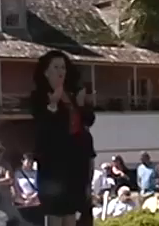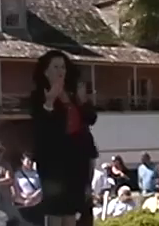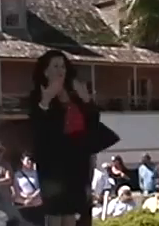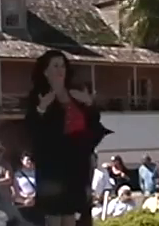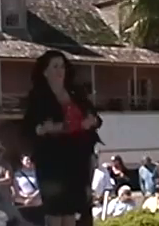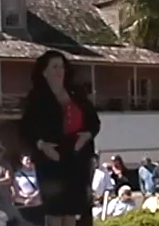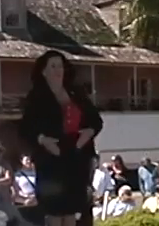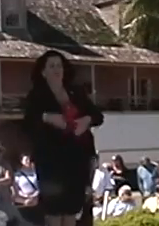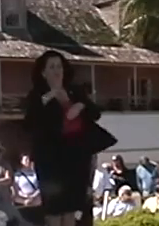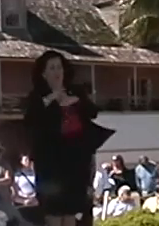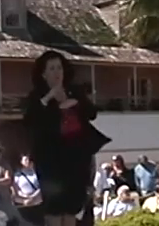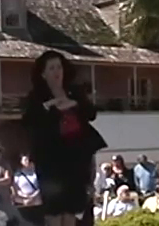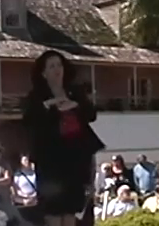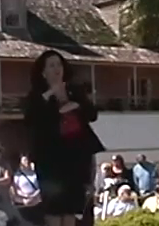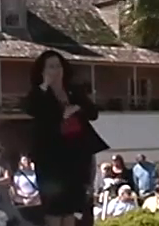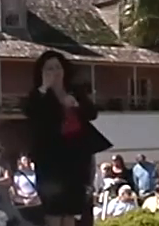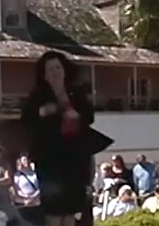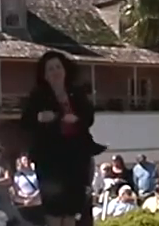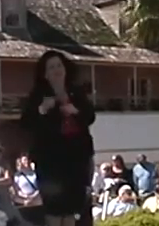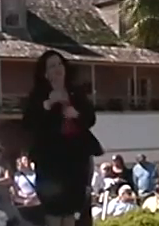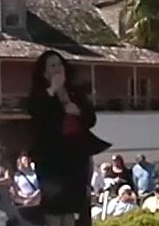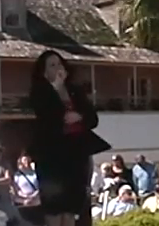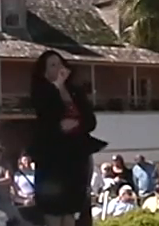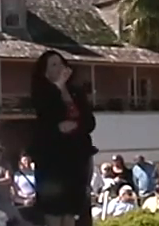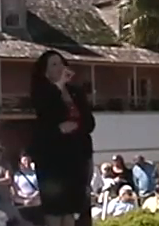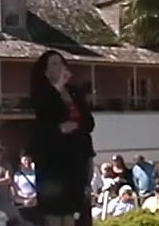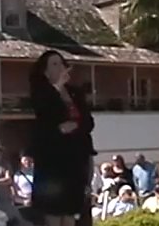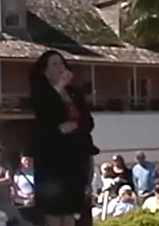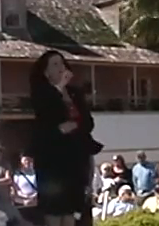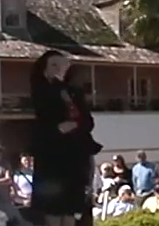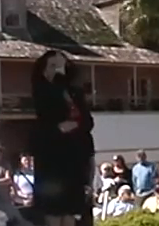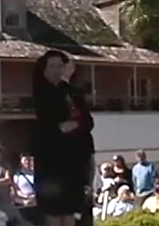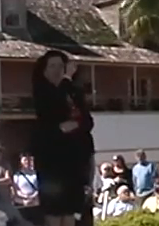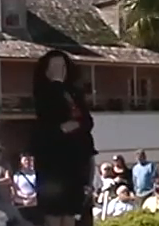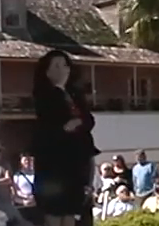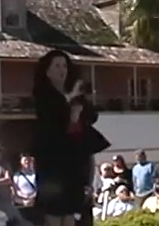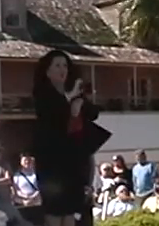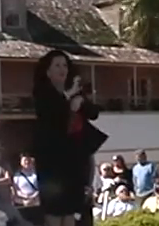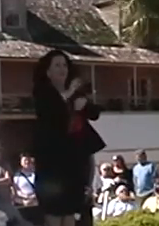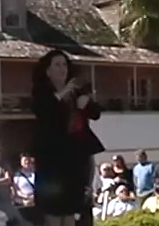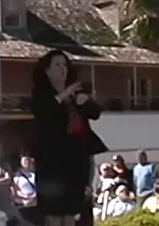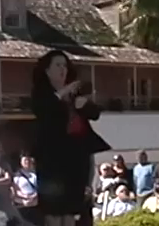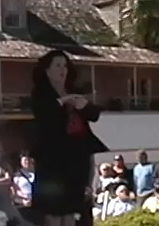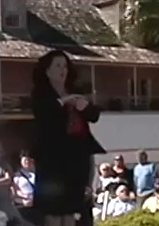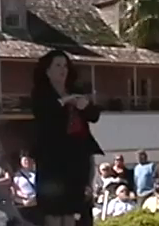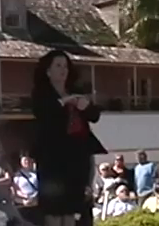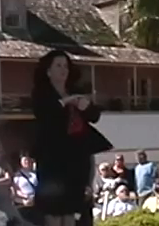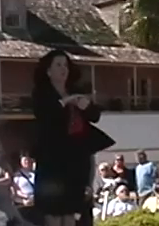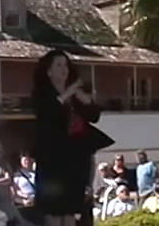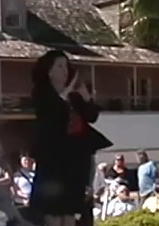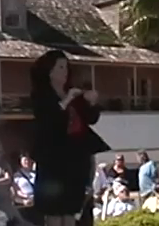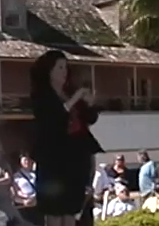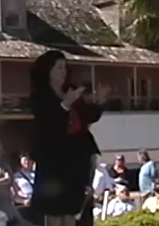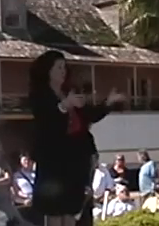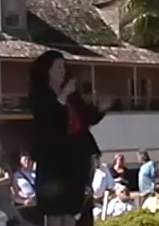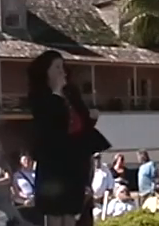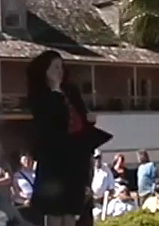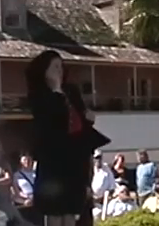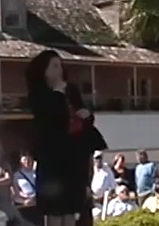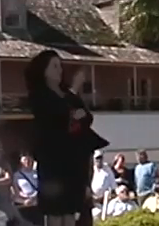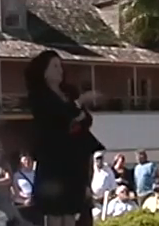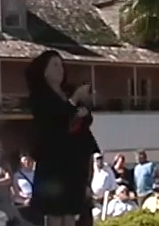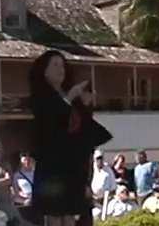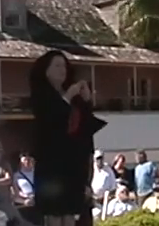San Juan Cathedral. The story that I have just shared with you about Juan Ponce de Leon is just a